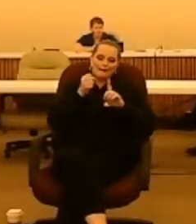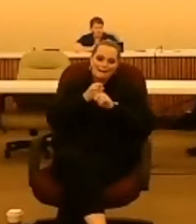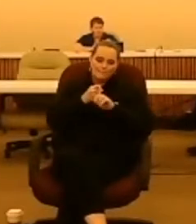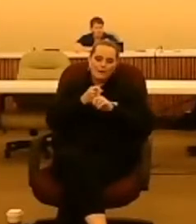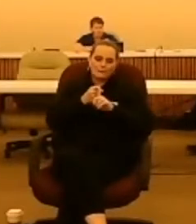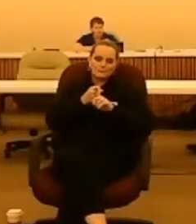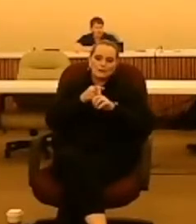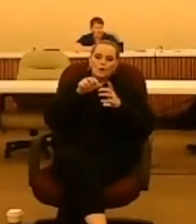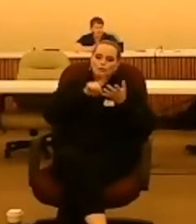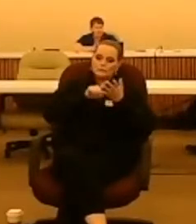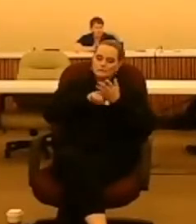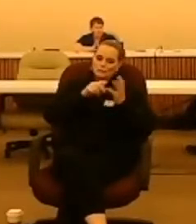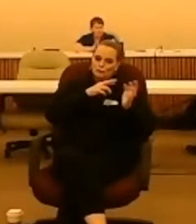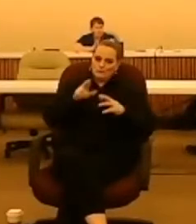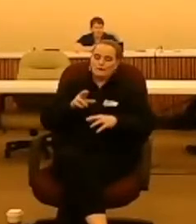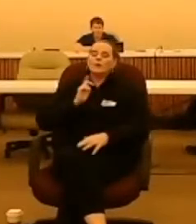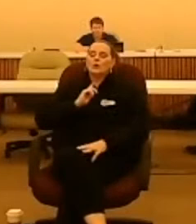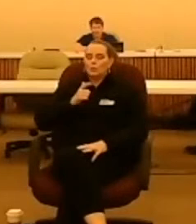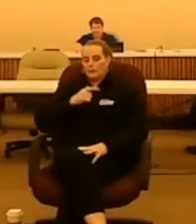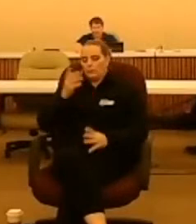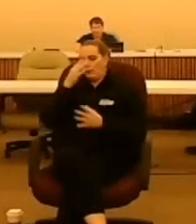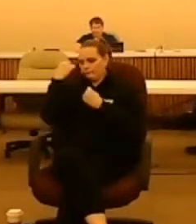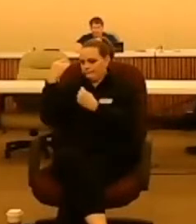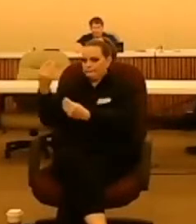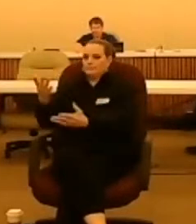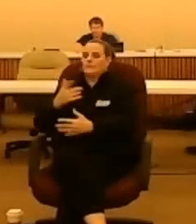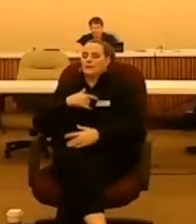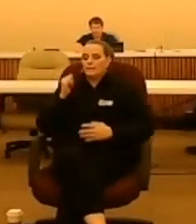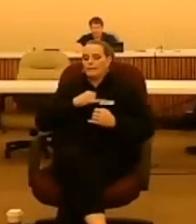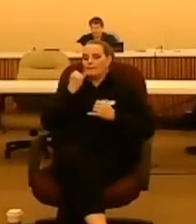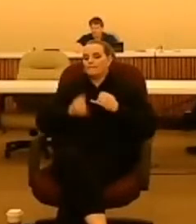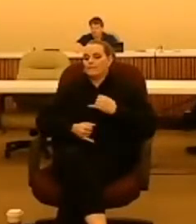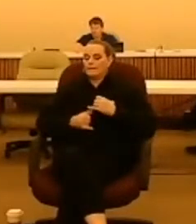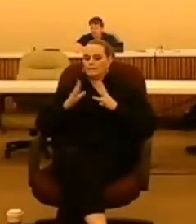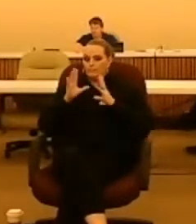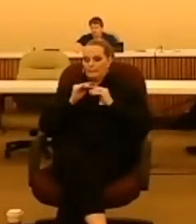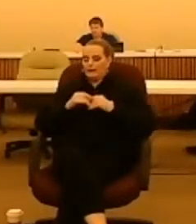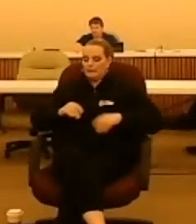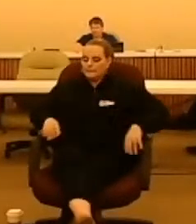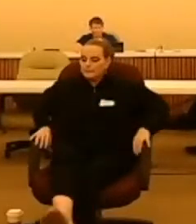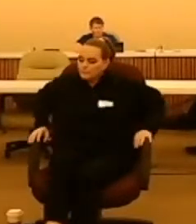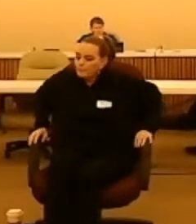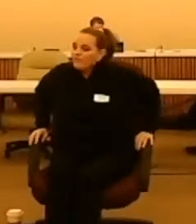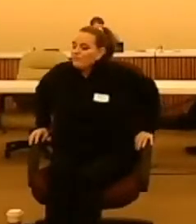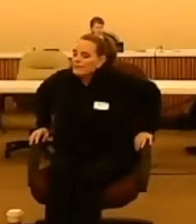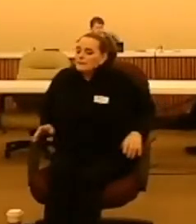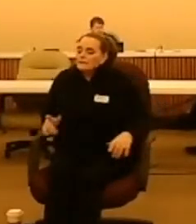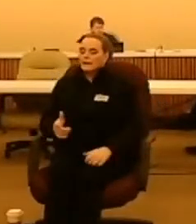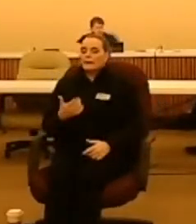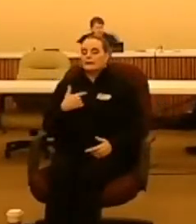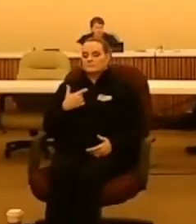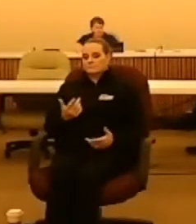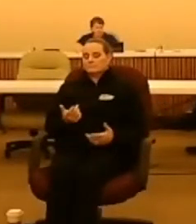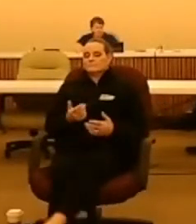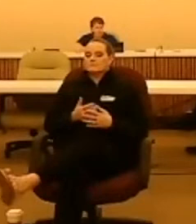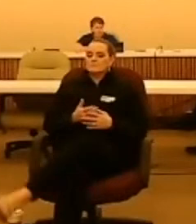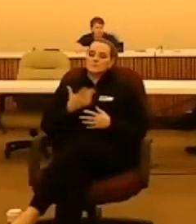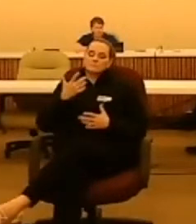ready, we'll advertise, have the final hearing, and do potentially, assuming